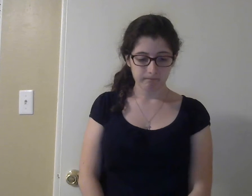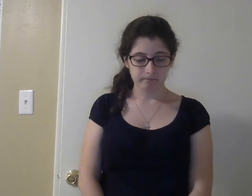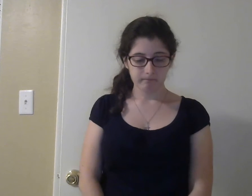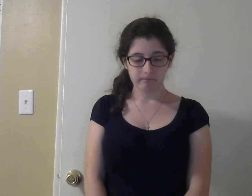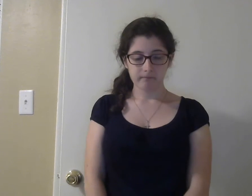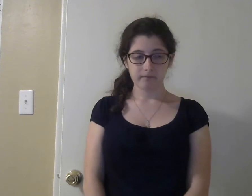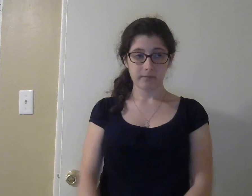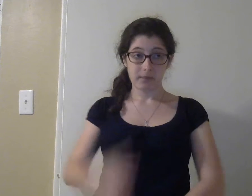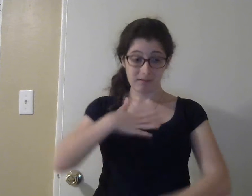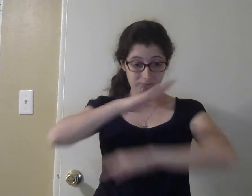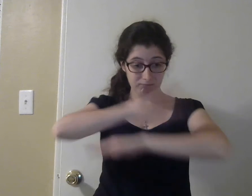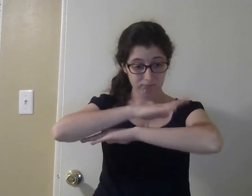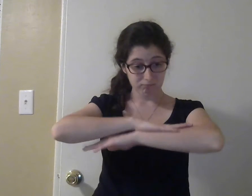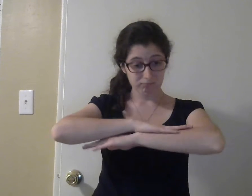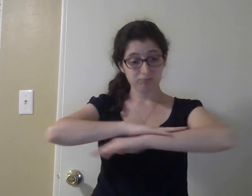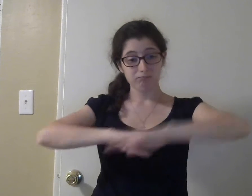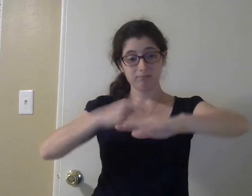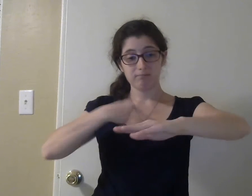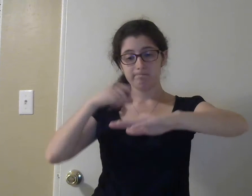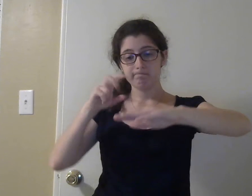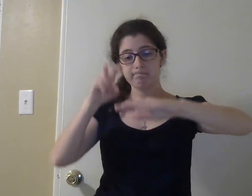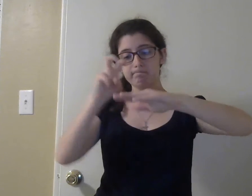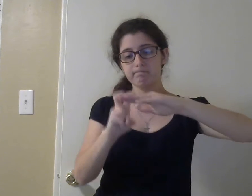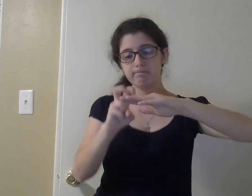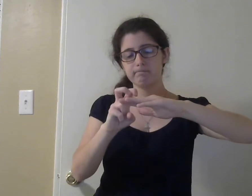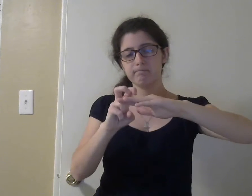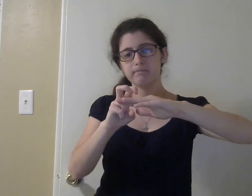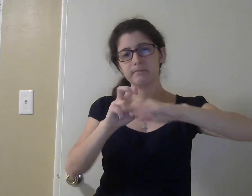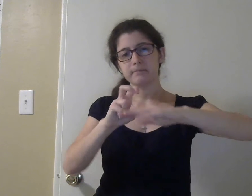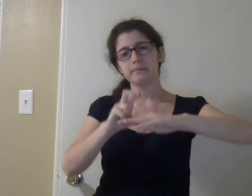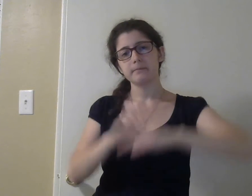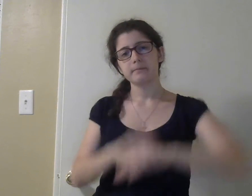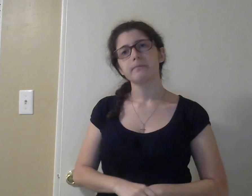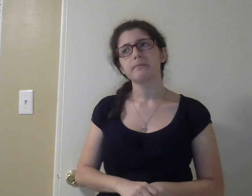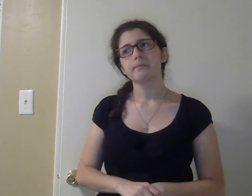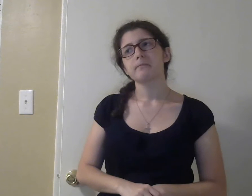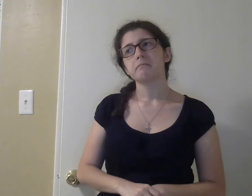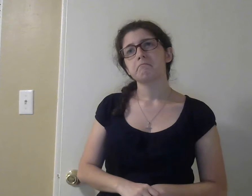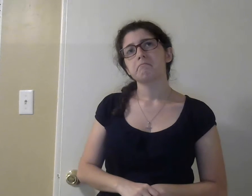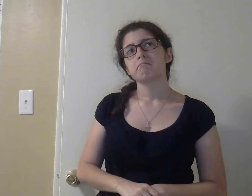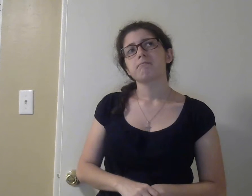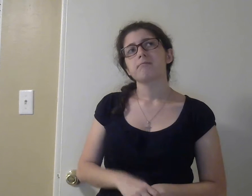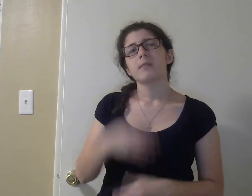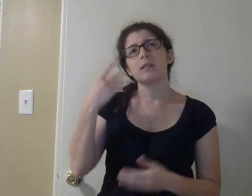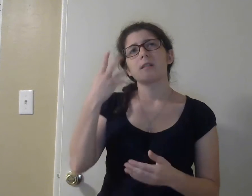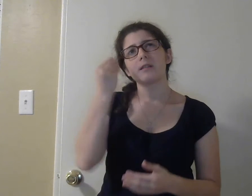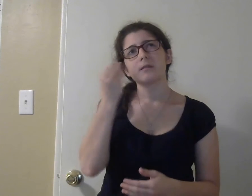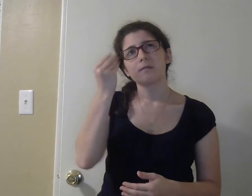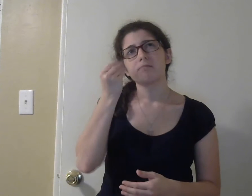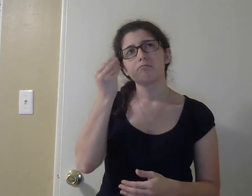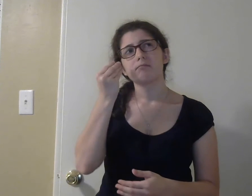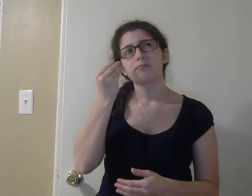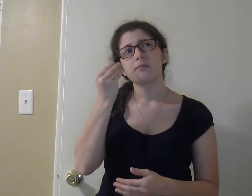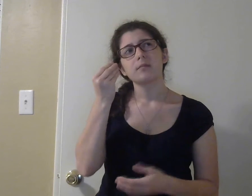table, may not be all that I'll have when I get there to that moment. And I don't know how many of